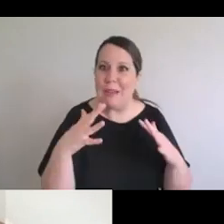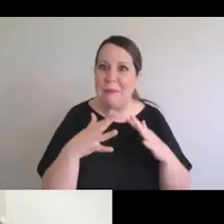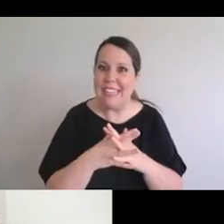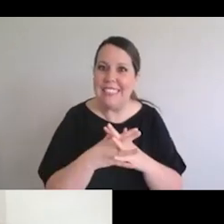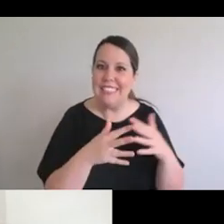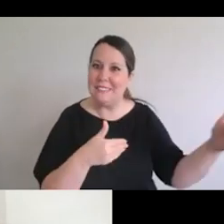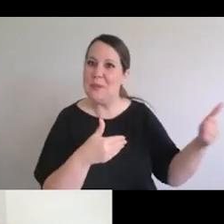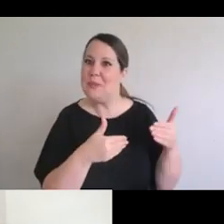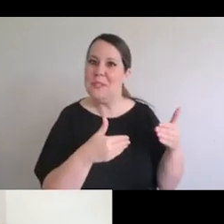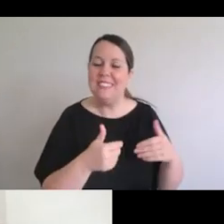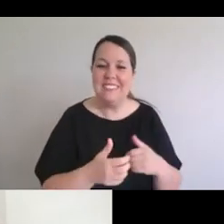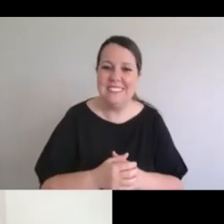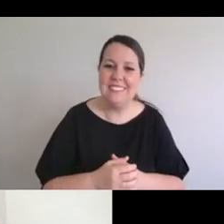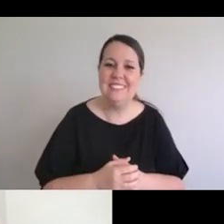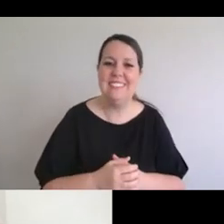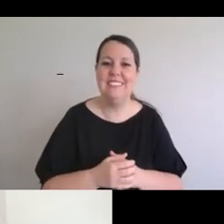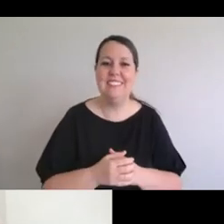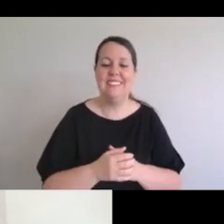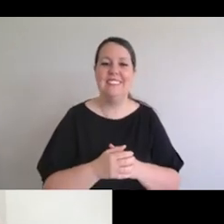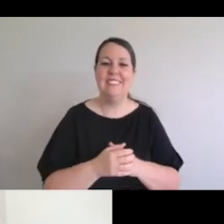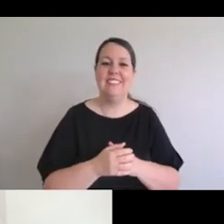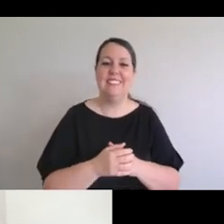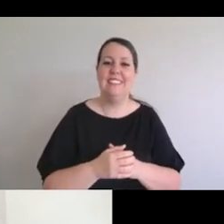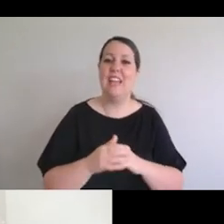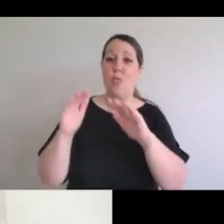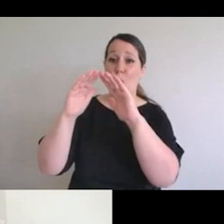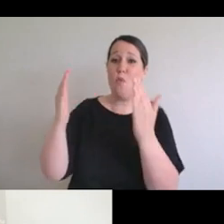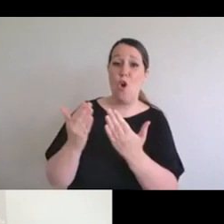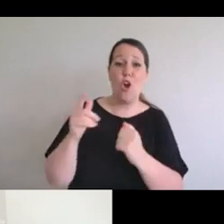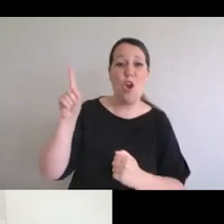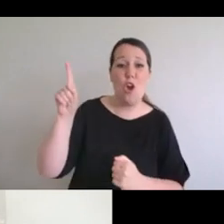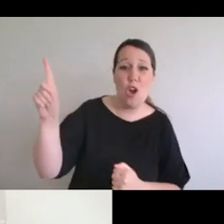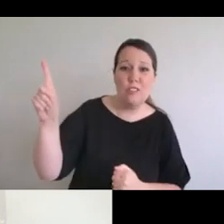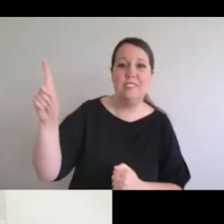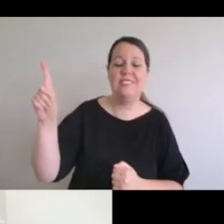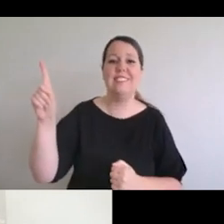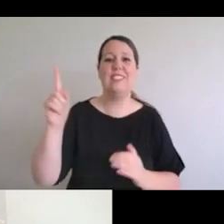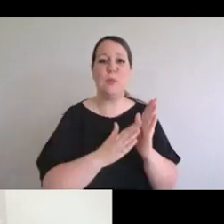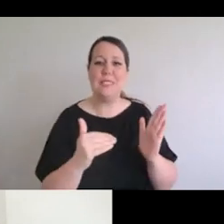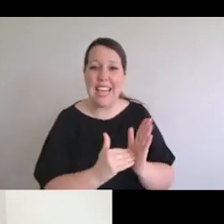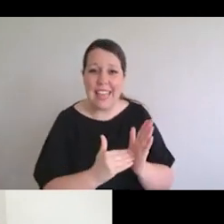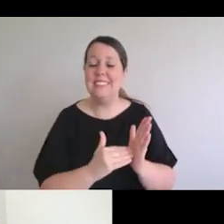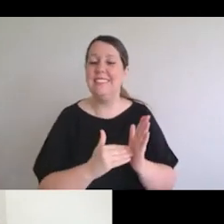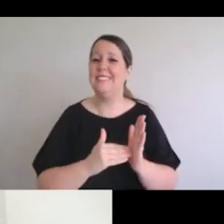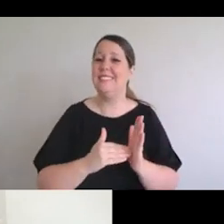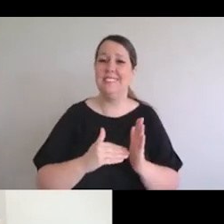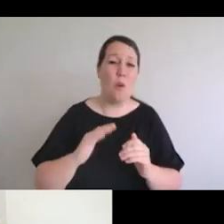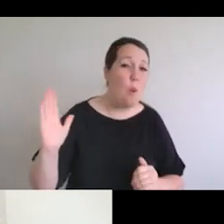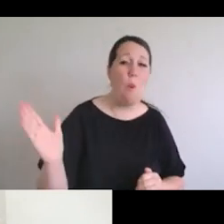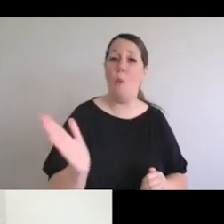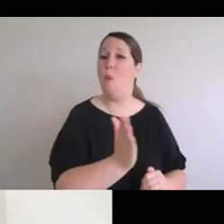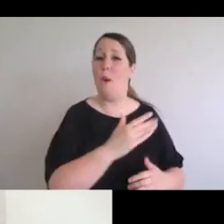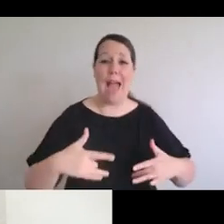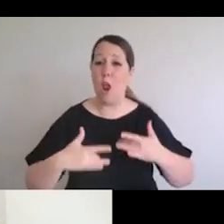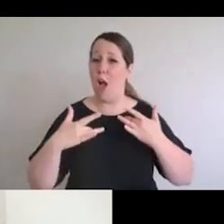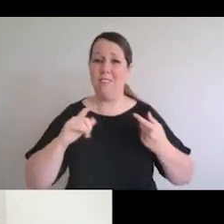after not only in this country, but throughout the world, having to again continue to adjust our lives so that we stay safe